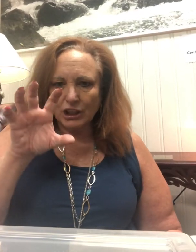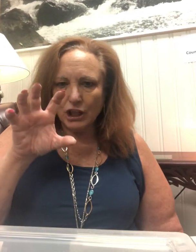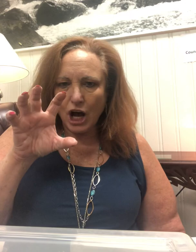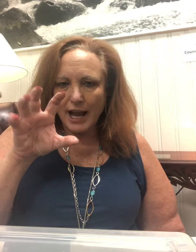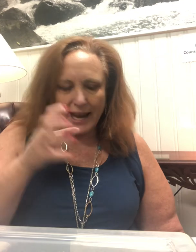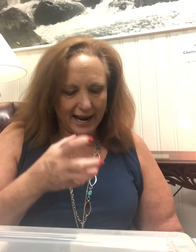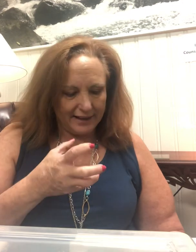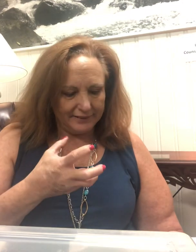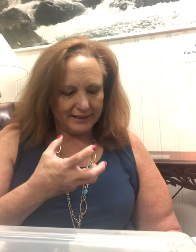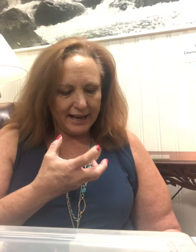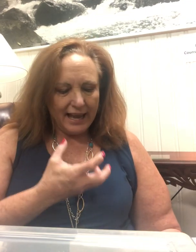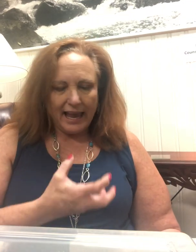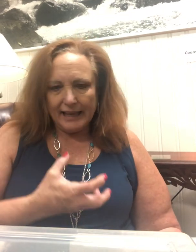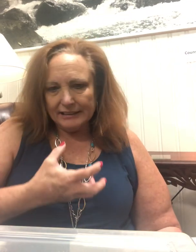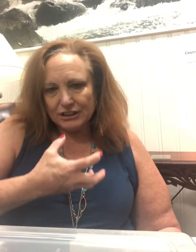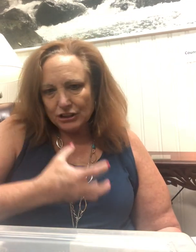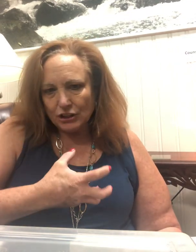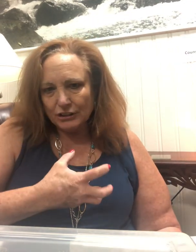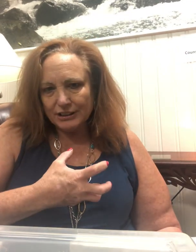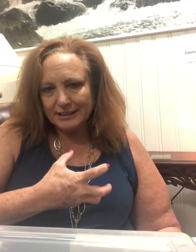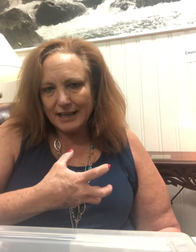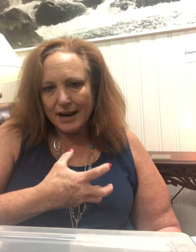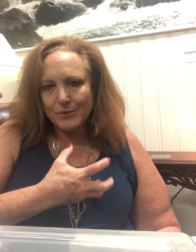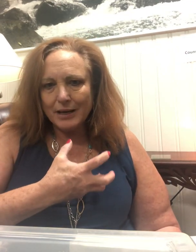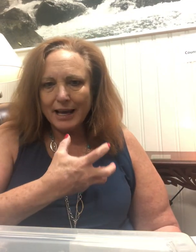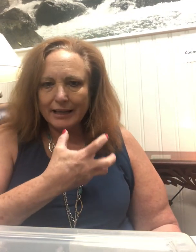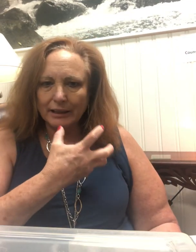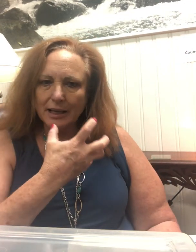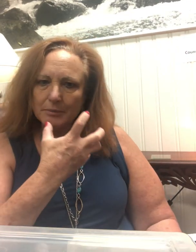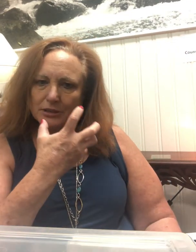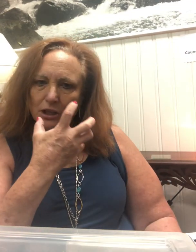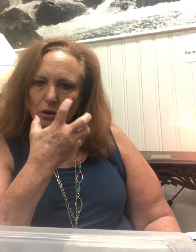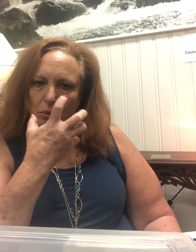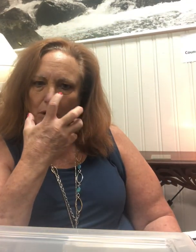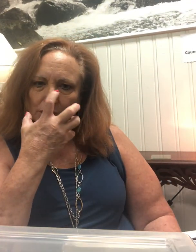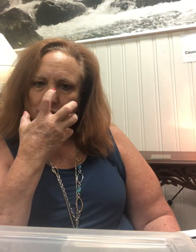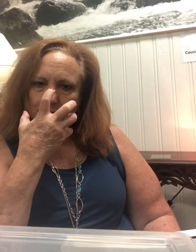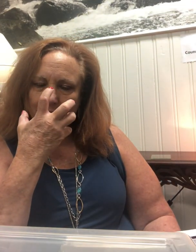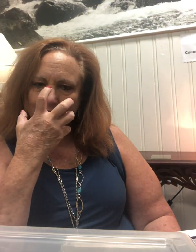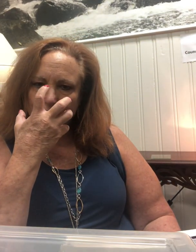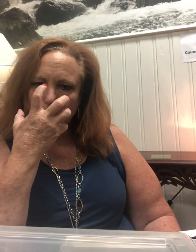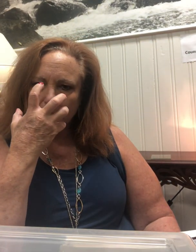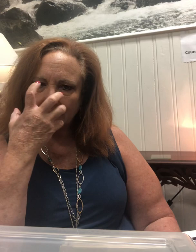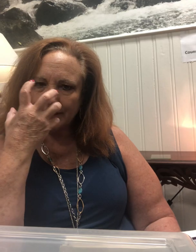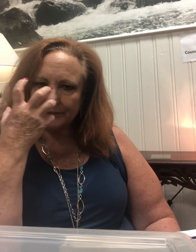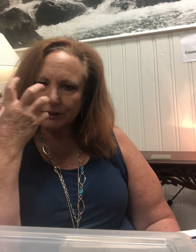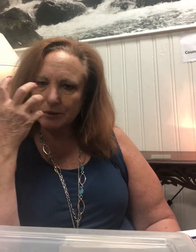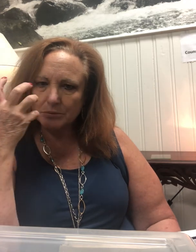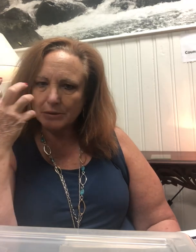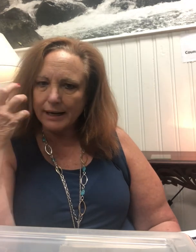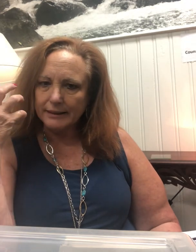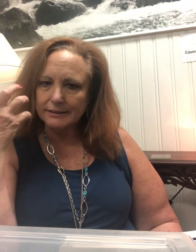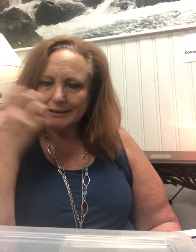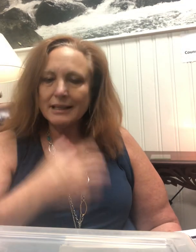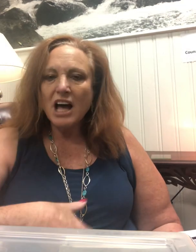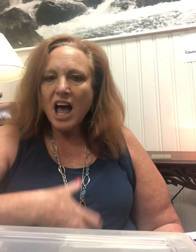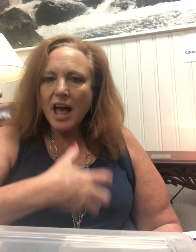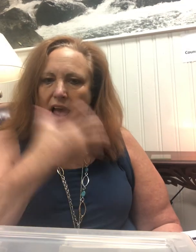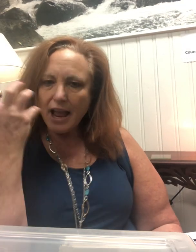claw hand, and it starts down and it comes across your face from the left to the right.